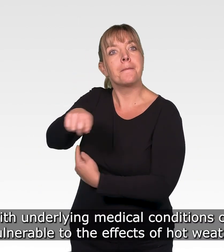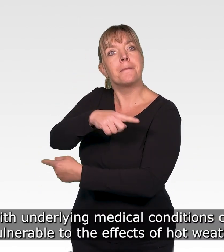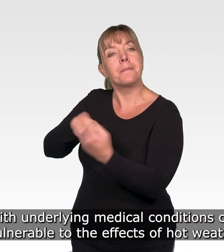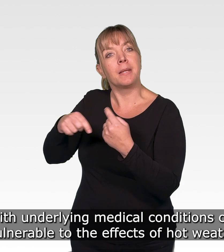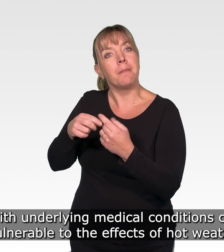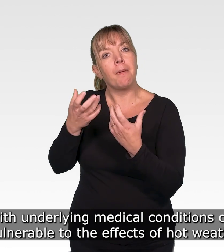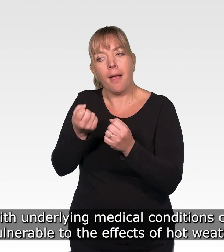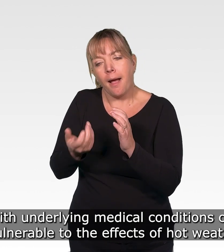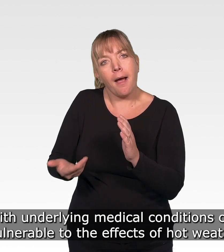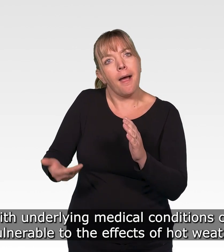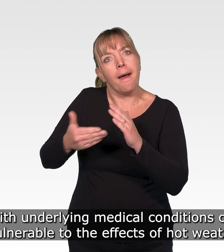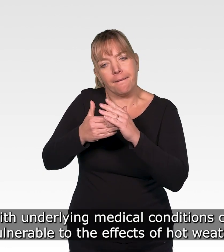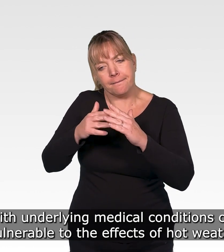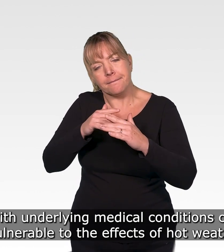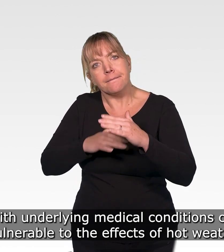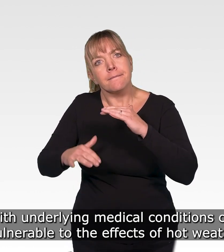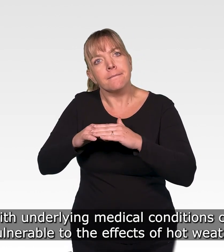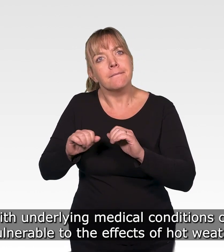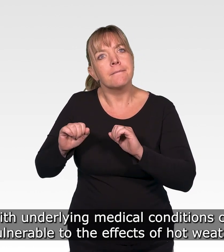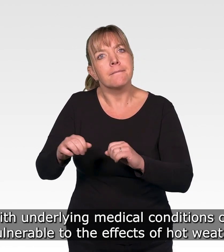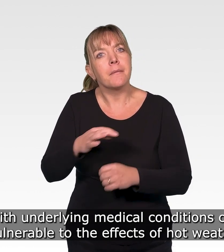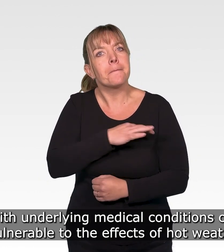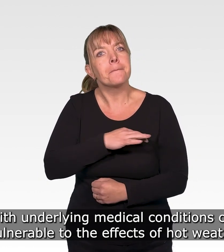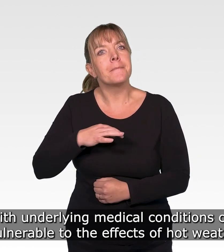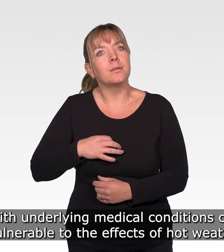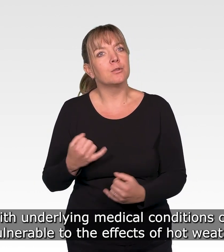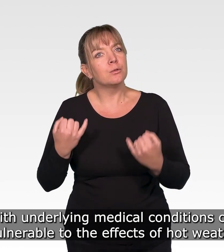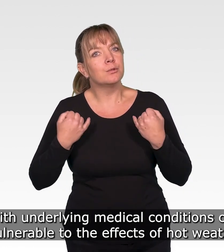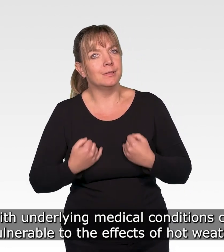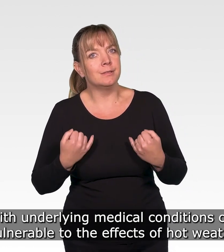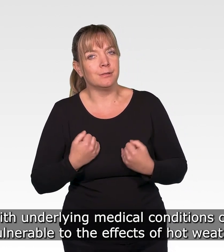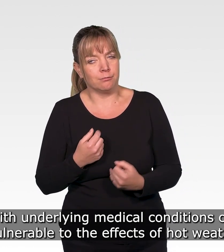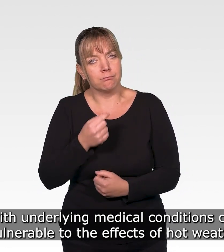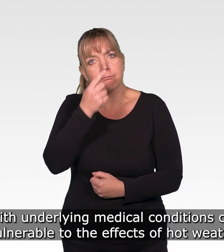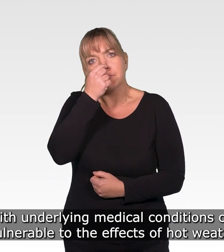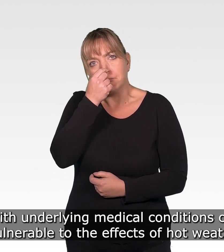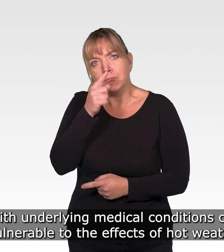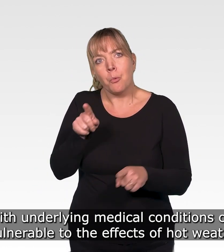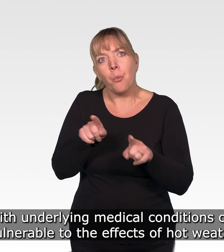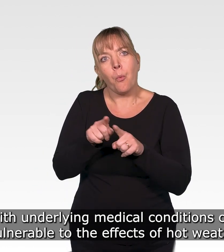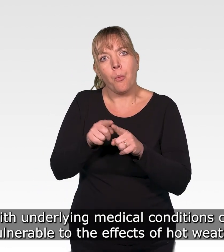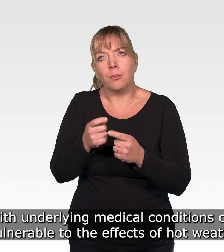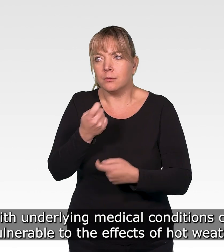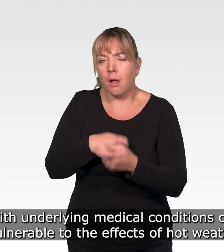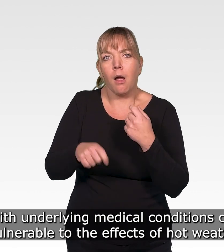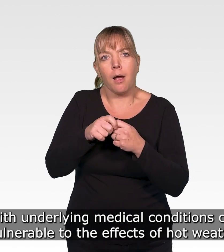People with underlying medical conditions can also be vulnerable to the effects of hot weather.